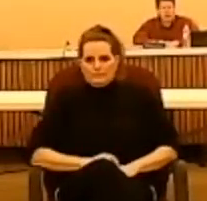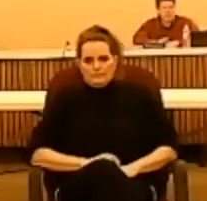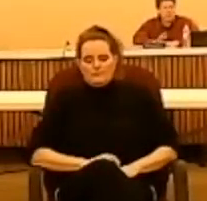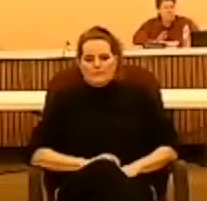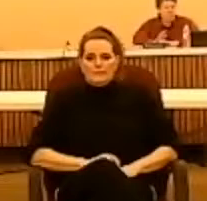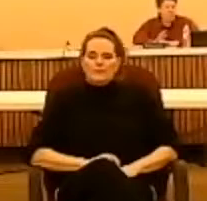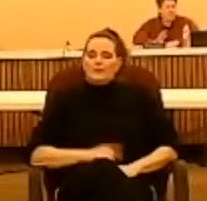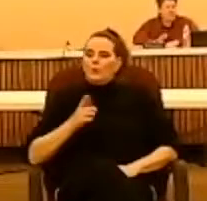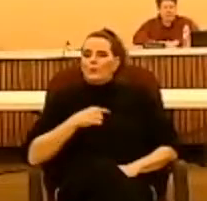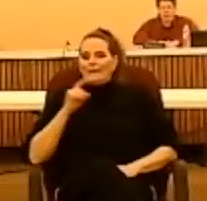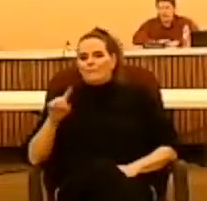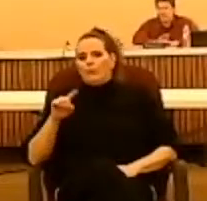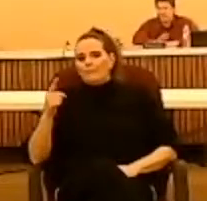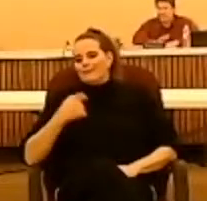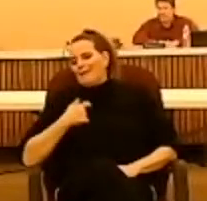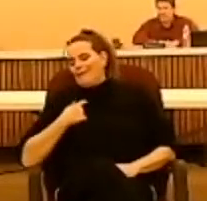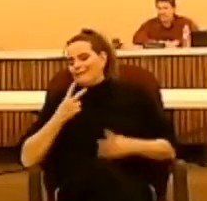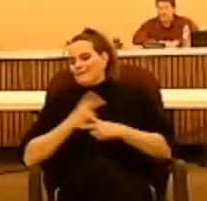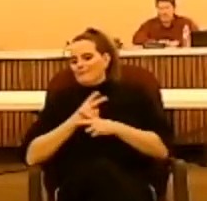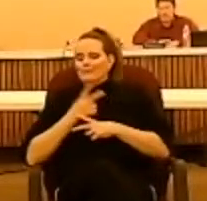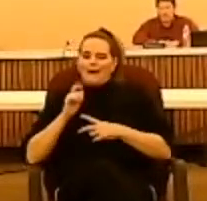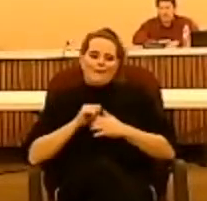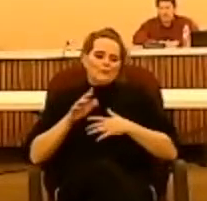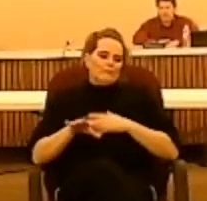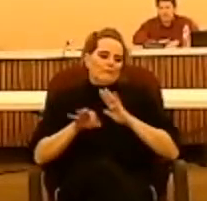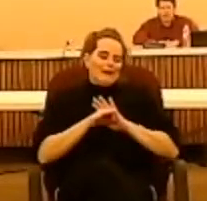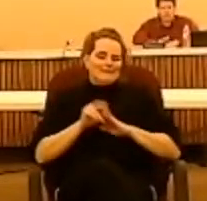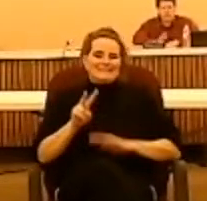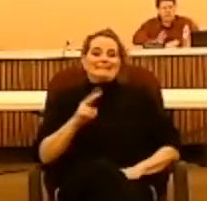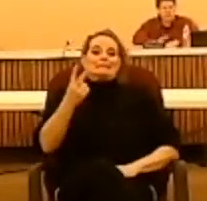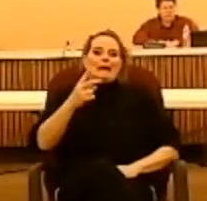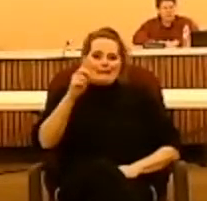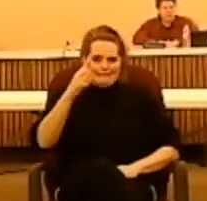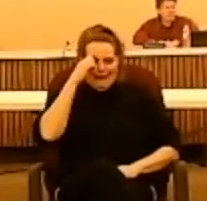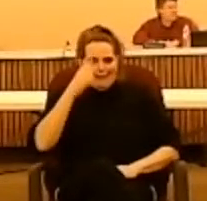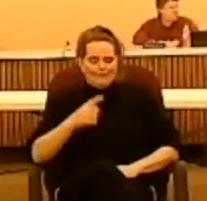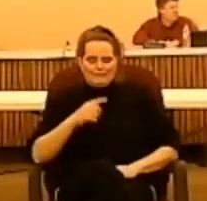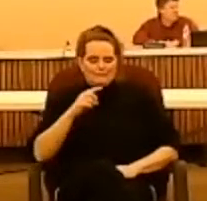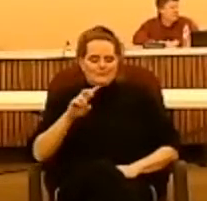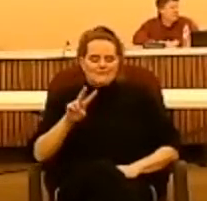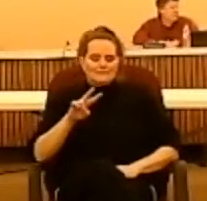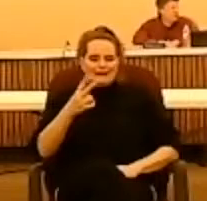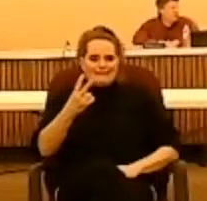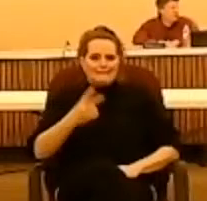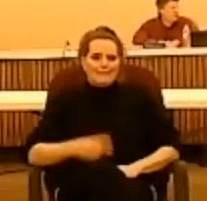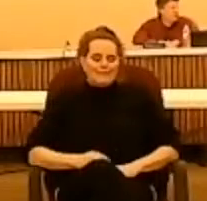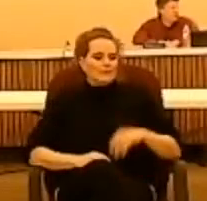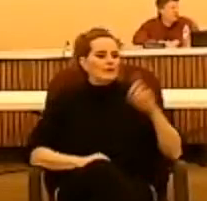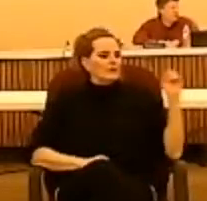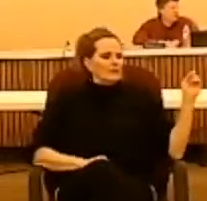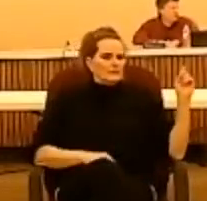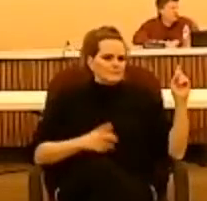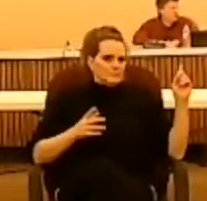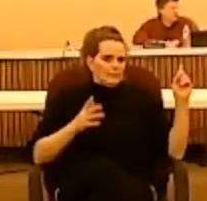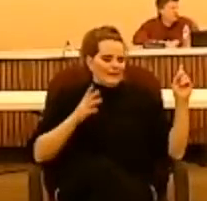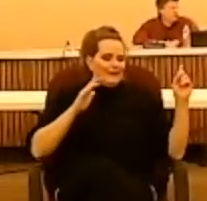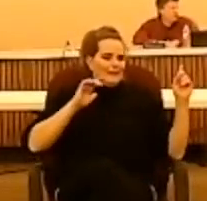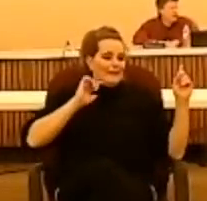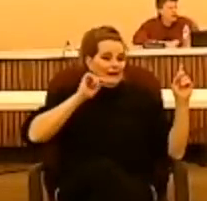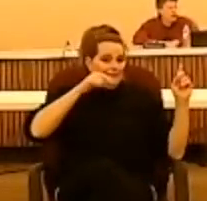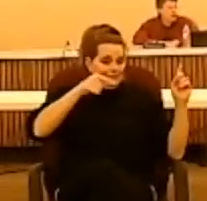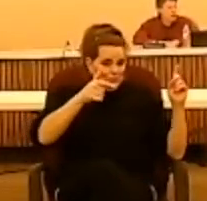door. I'll have to come up with a second $1. So, The plan would be eventually put a kitchen in there, right? If it